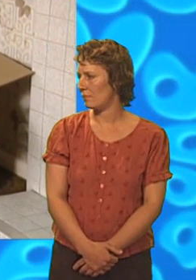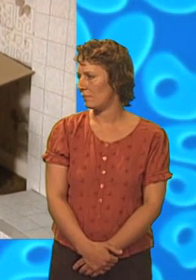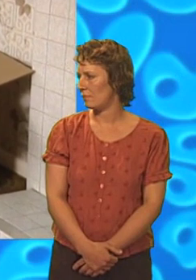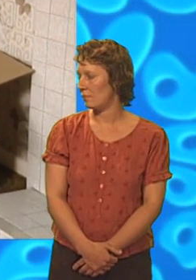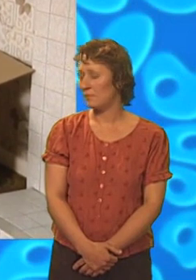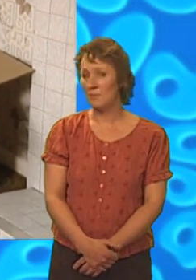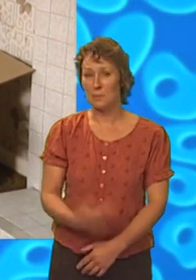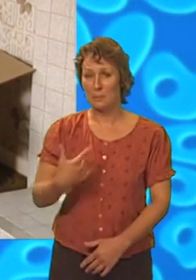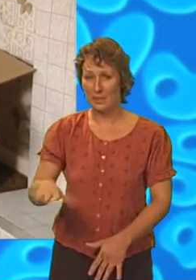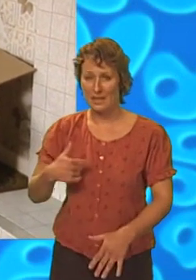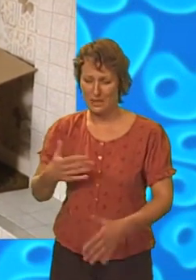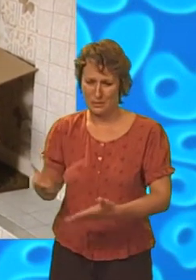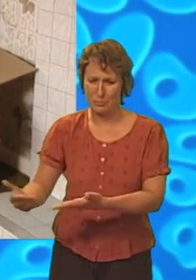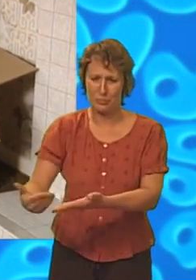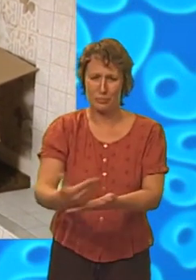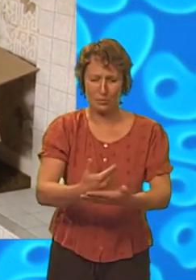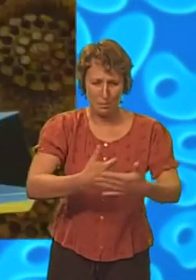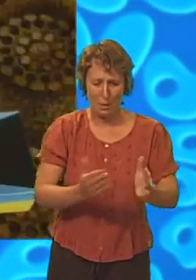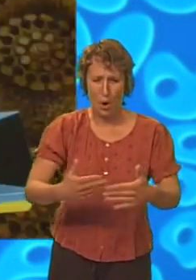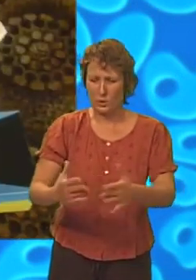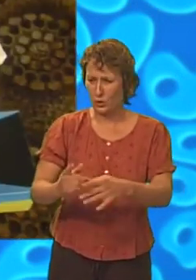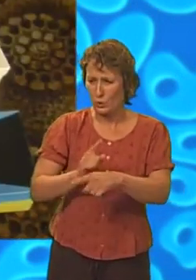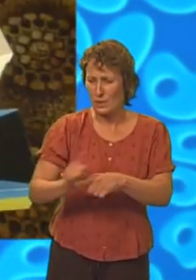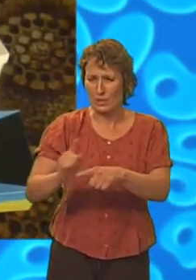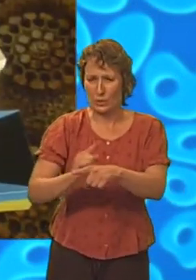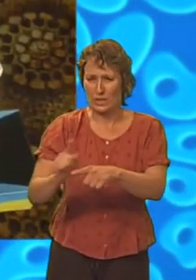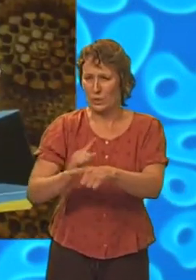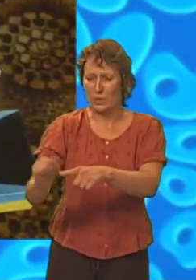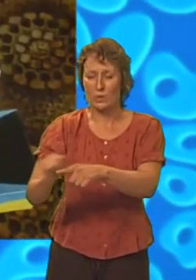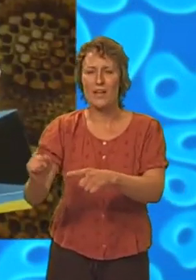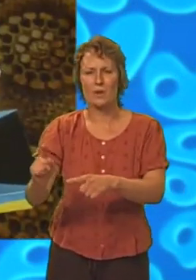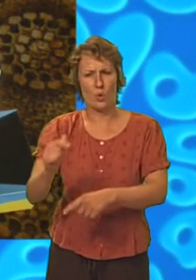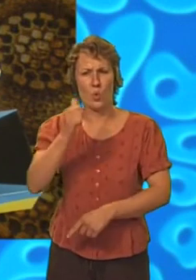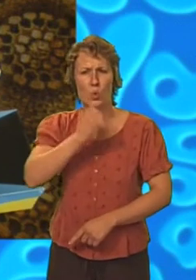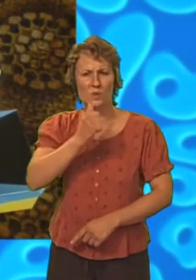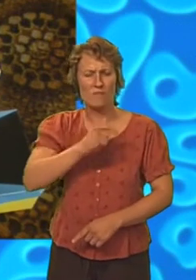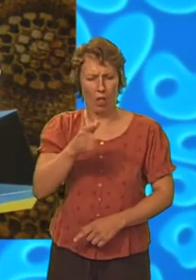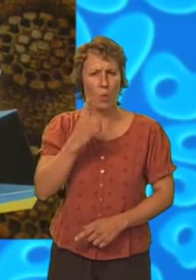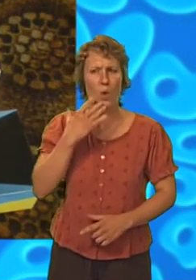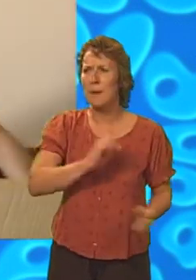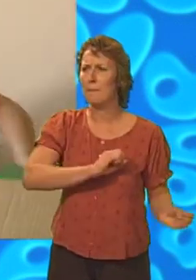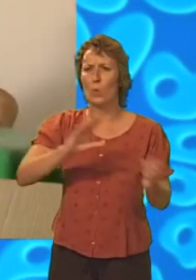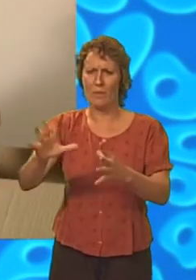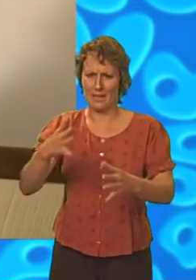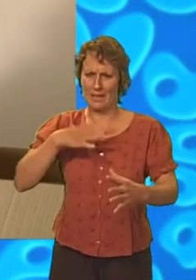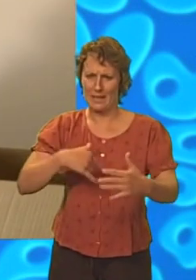I've been collecting boxes for weeks. They come in very handy when you're moving house.